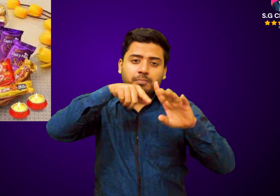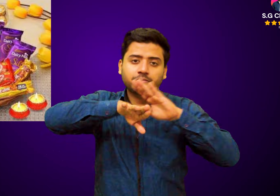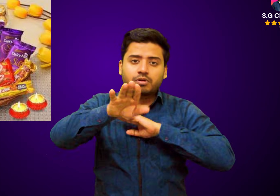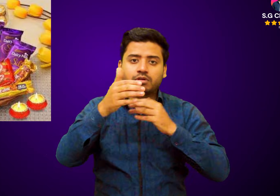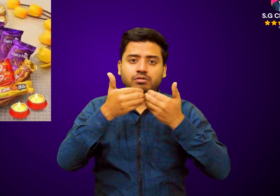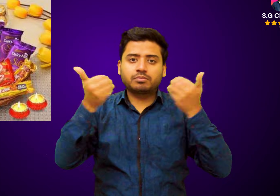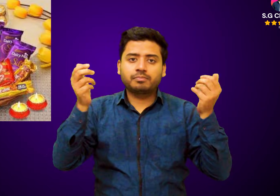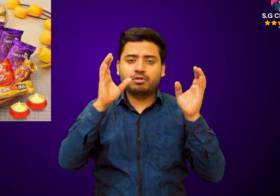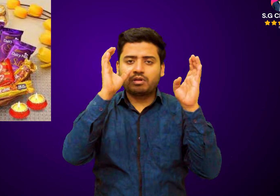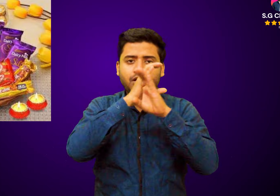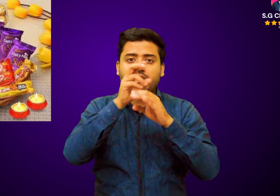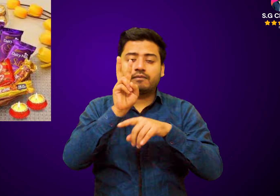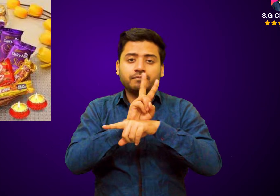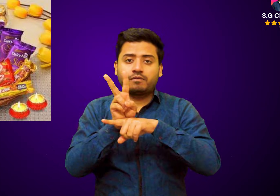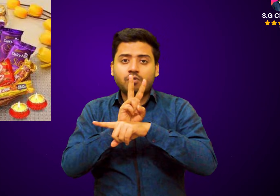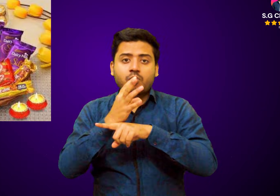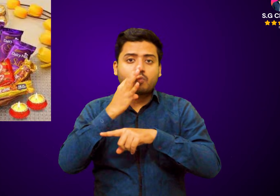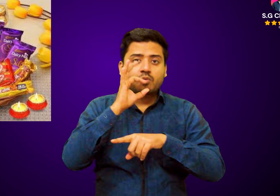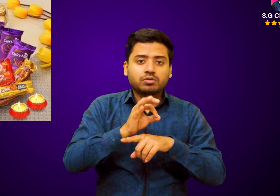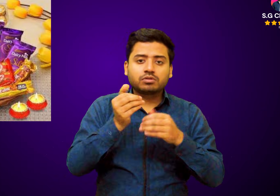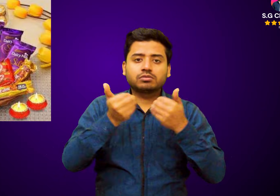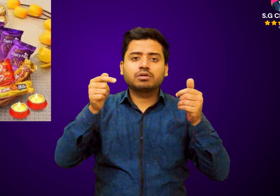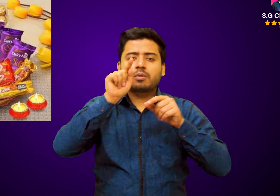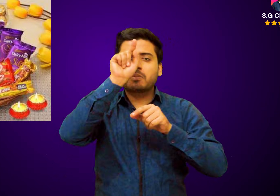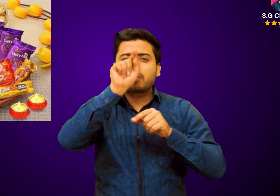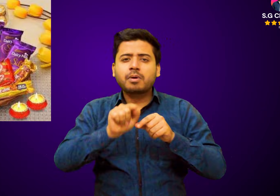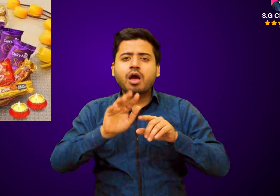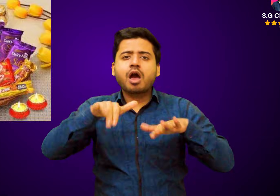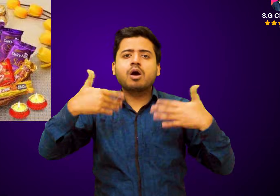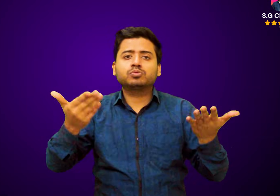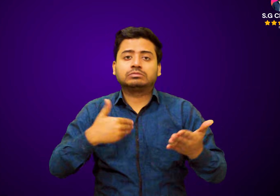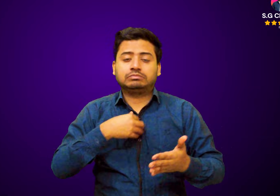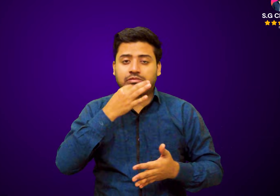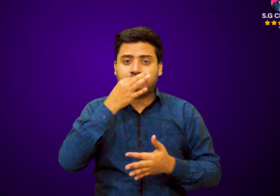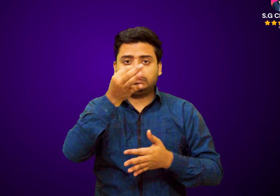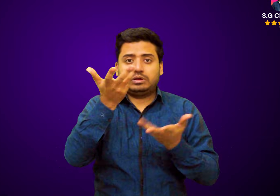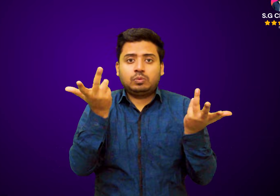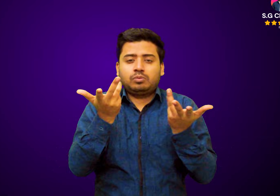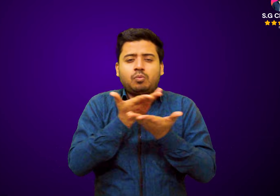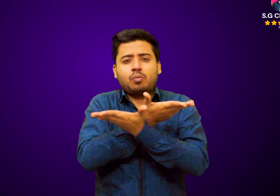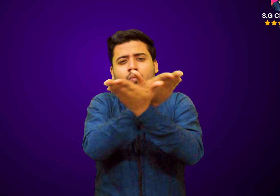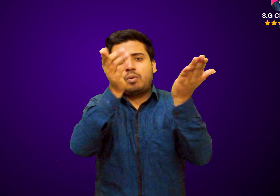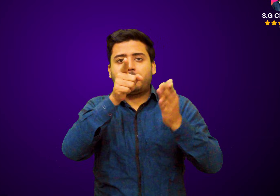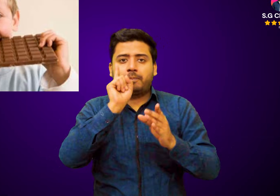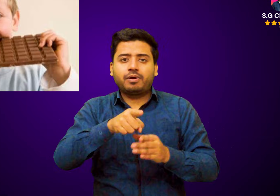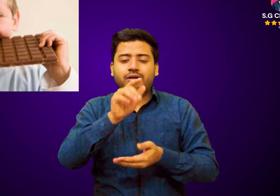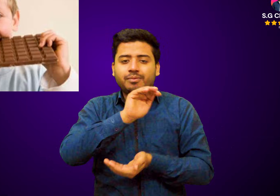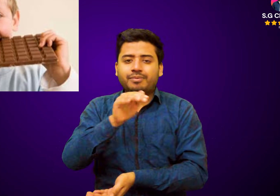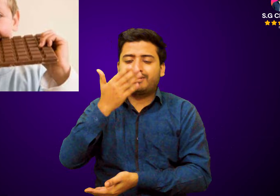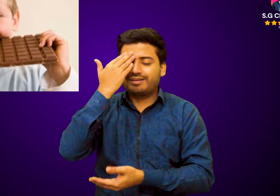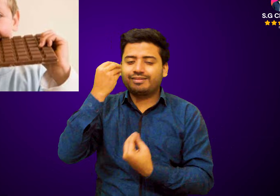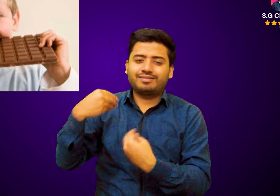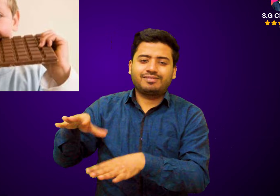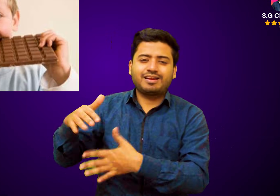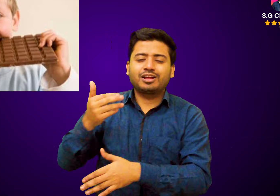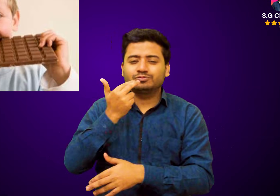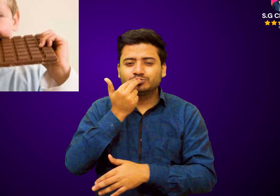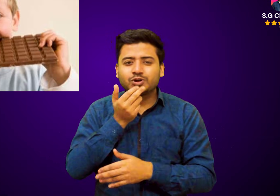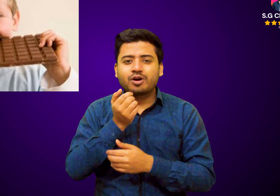powder and milk solids. In the UK, the glass and a half tagline traditionally refers to the use of fresh liquid milk